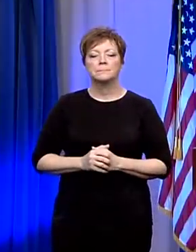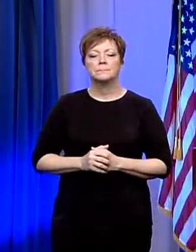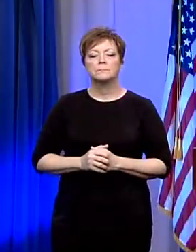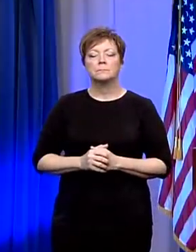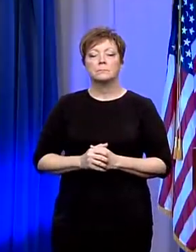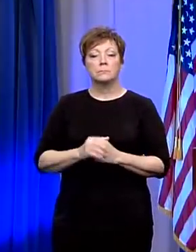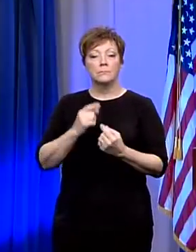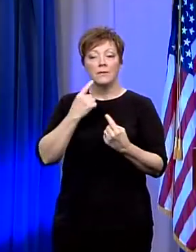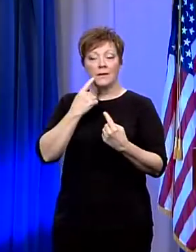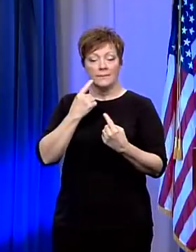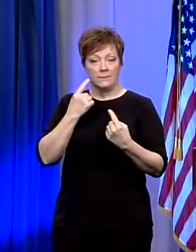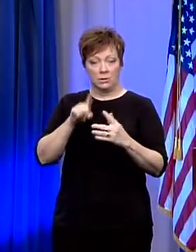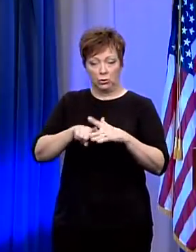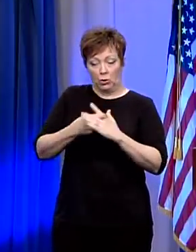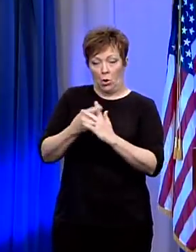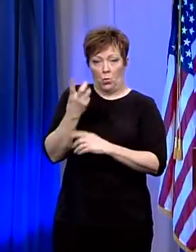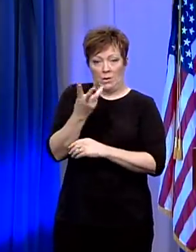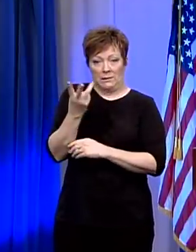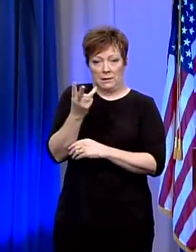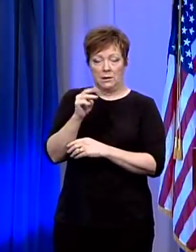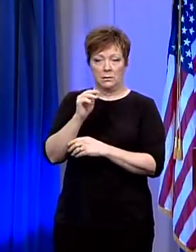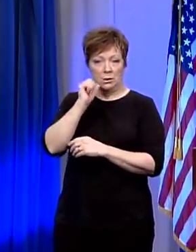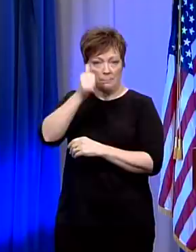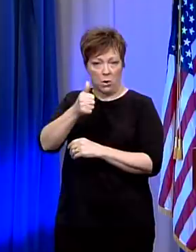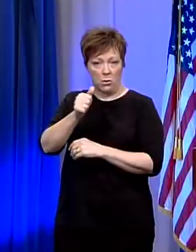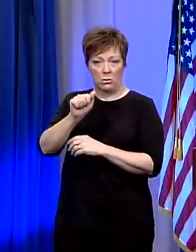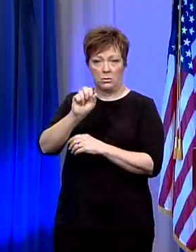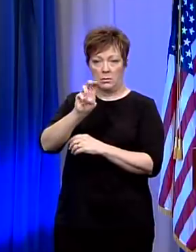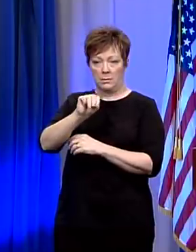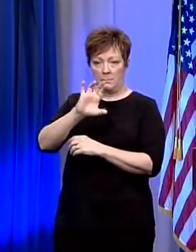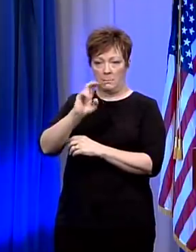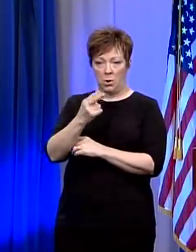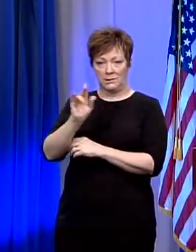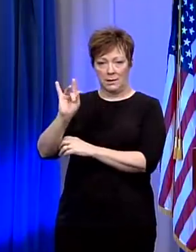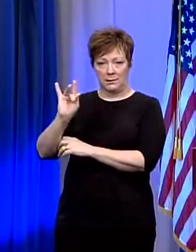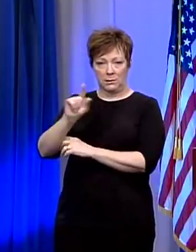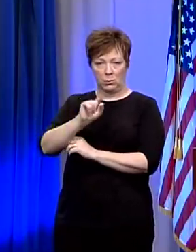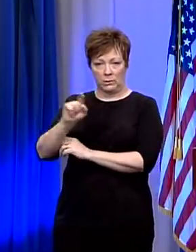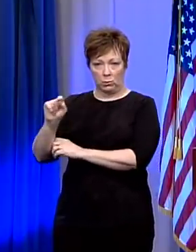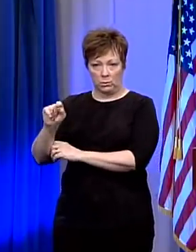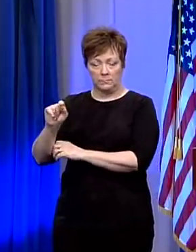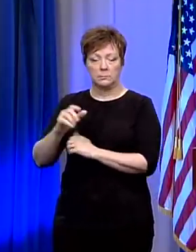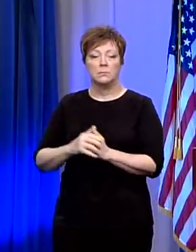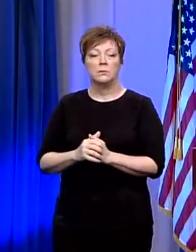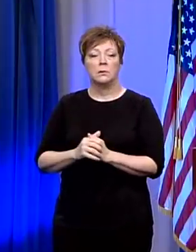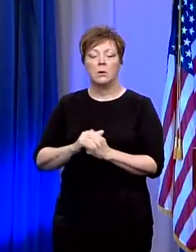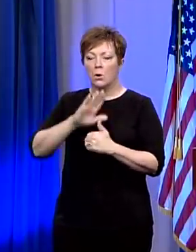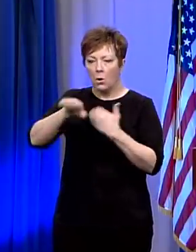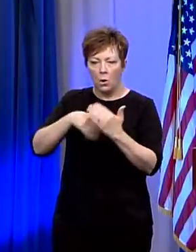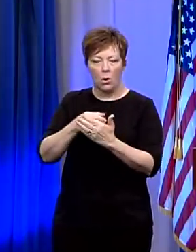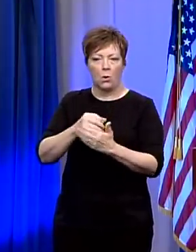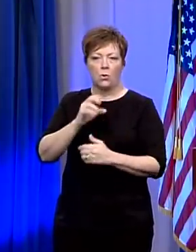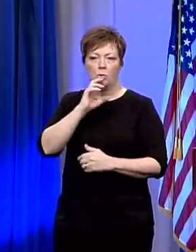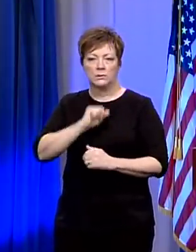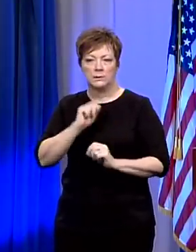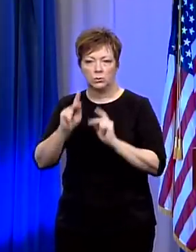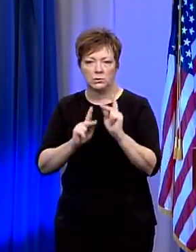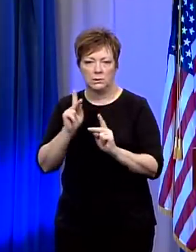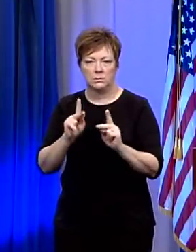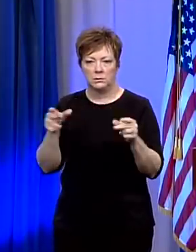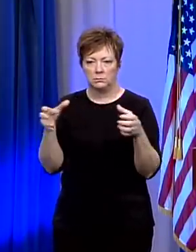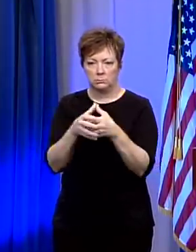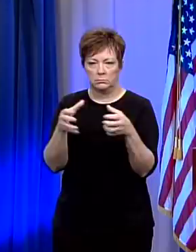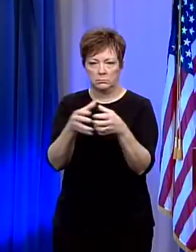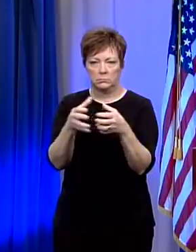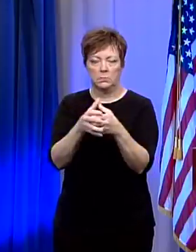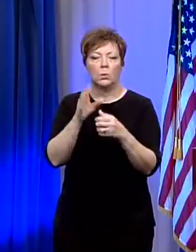Effective Wednesday, March 18th, 2020, that's tomorrow, March 18th, all senior citizen center gatherings shall be